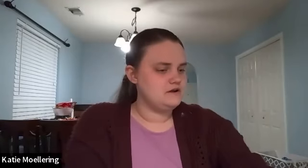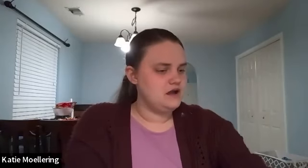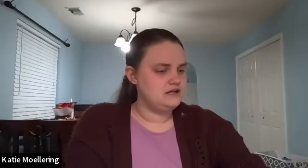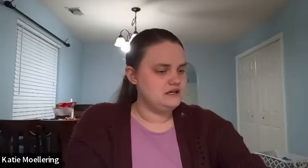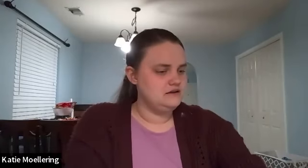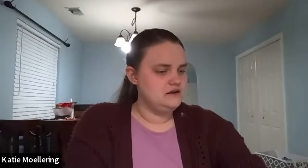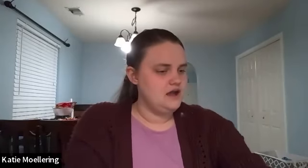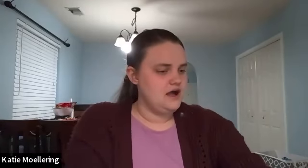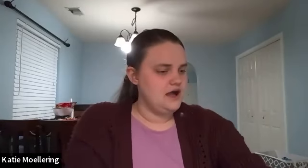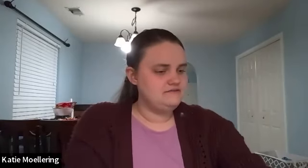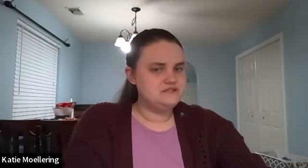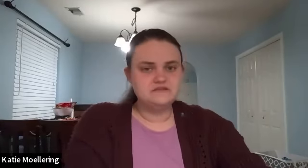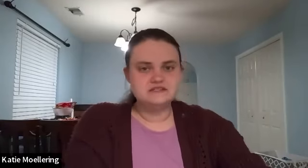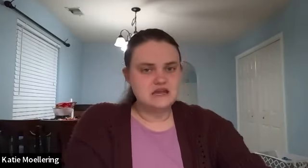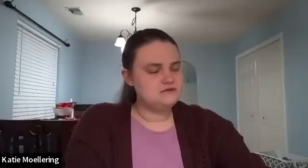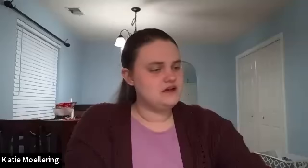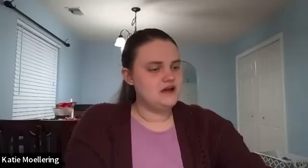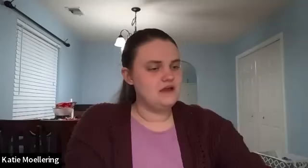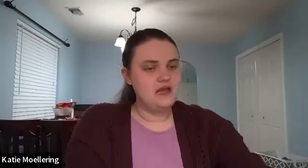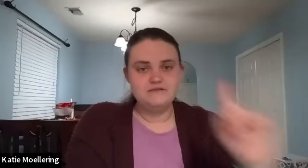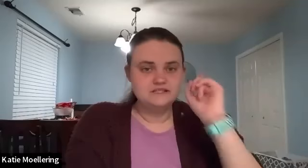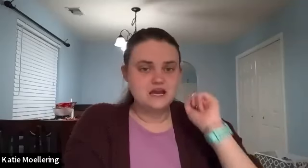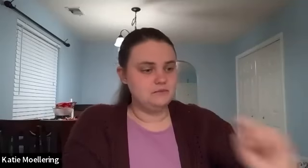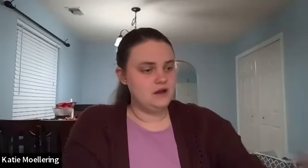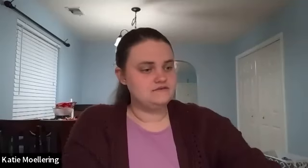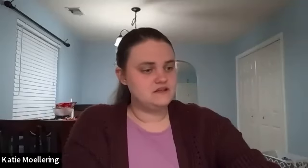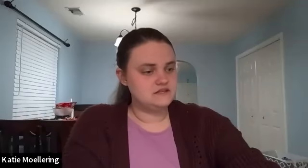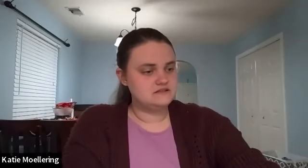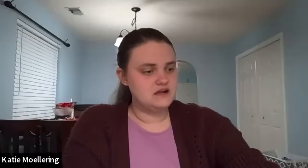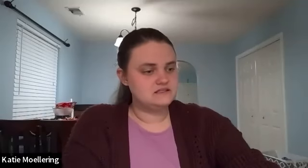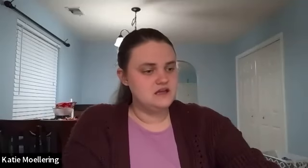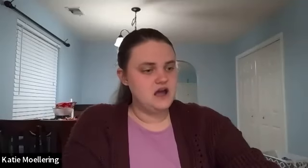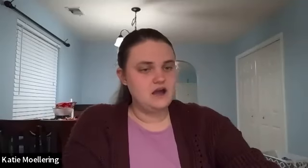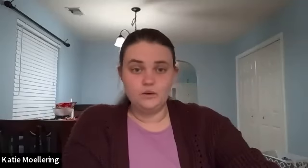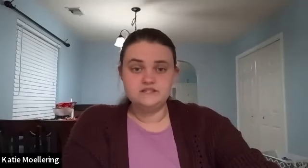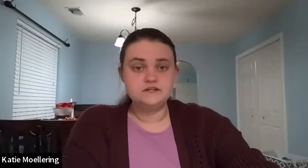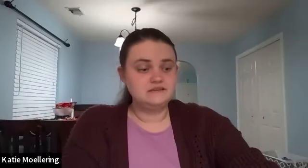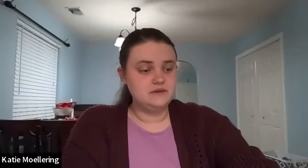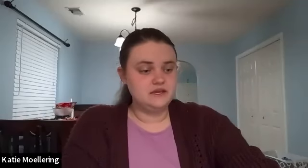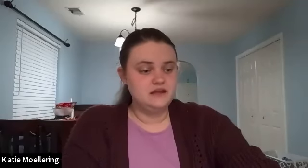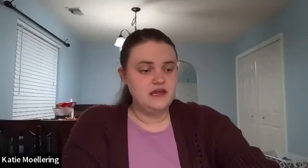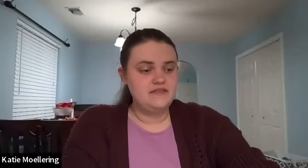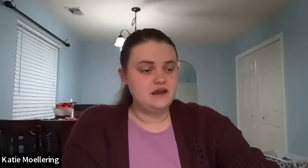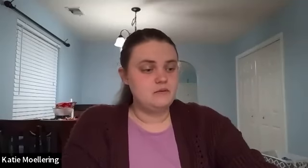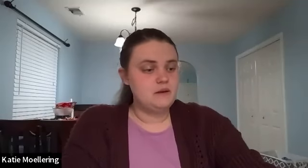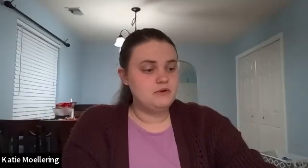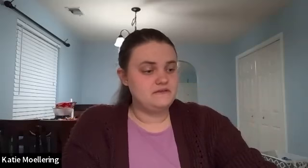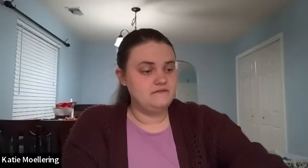forgot again. I did this every time. Every time I've done this class, I always forget lemon. And then I remember at the